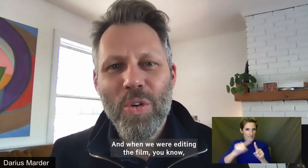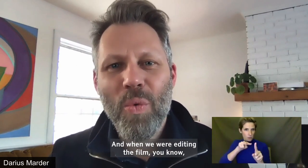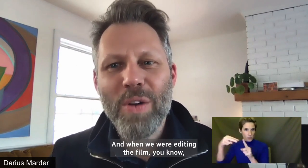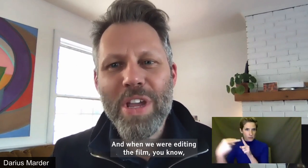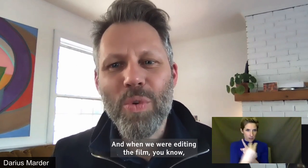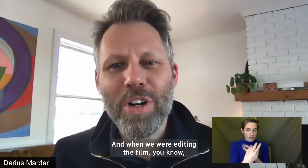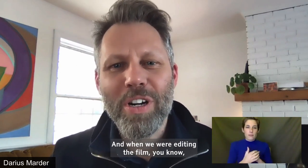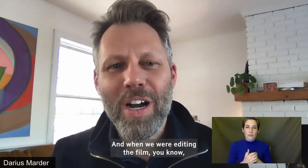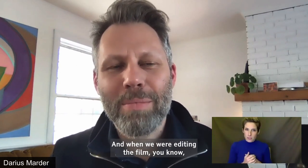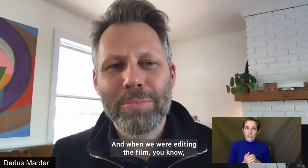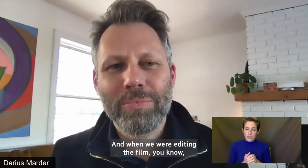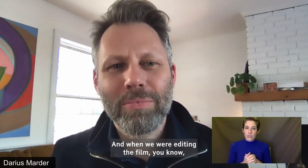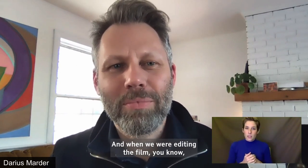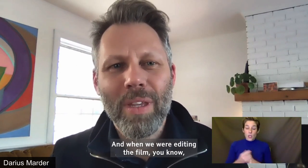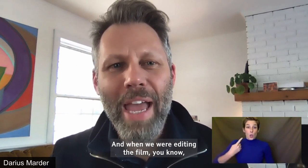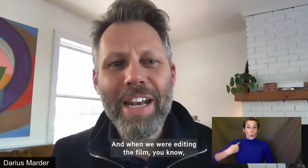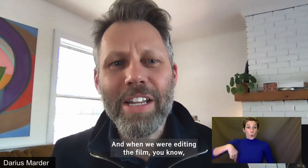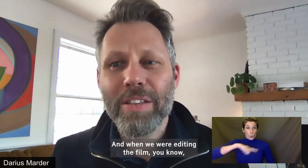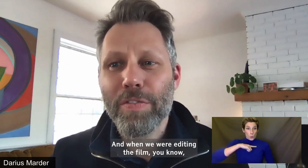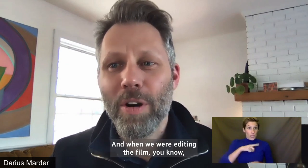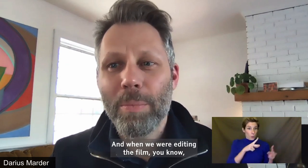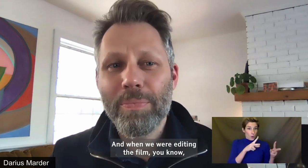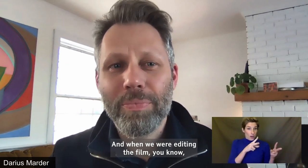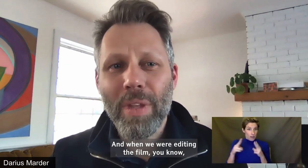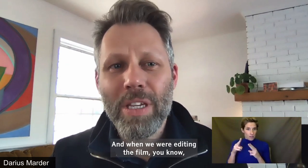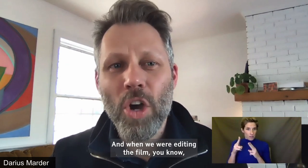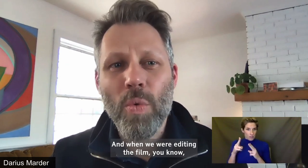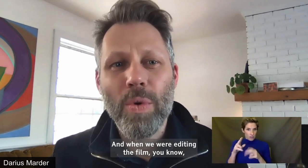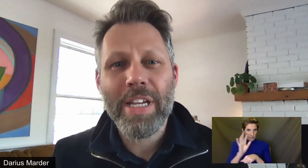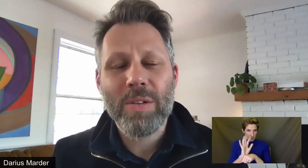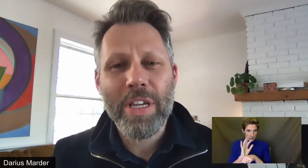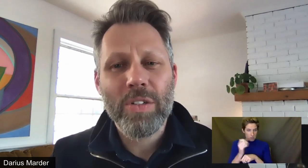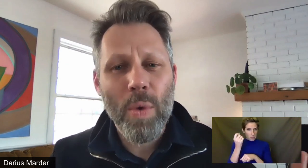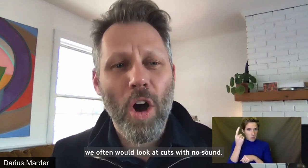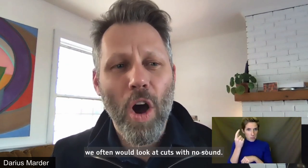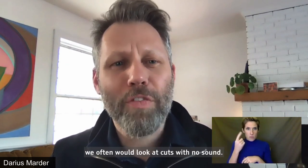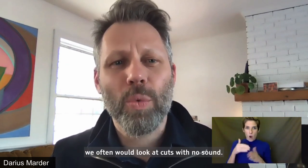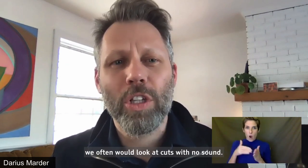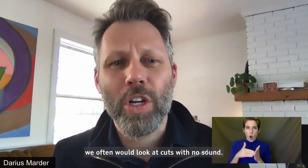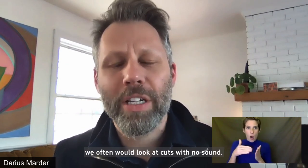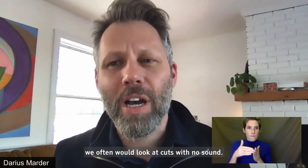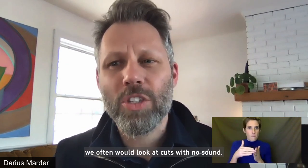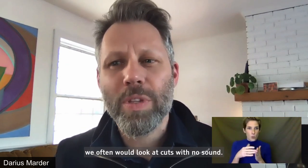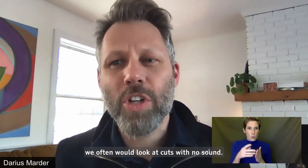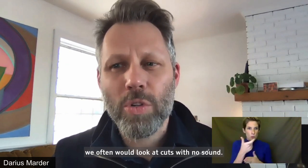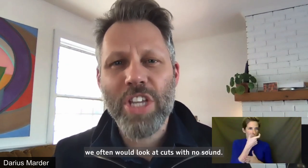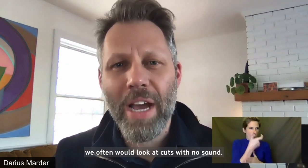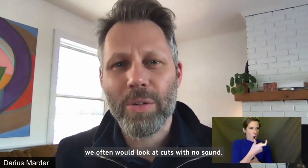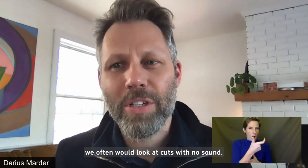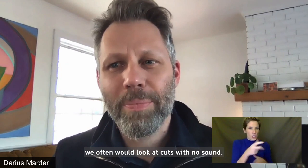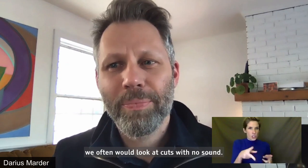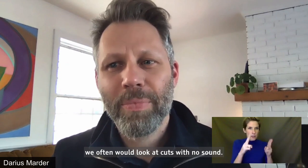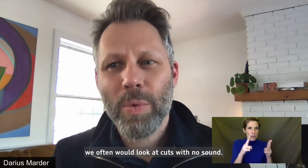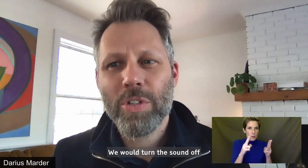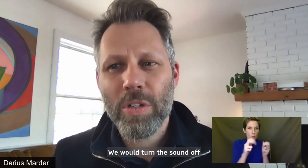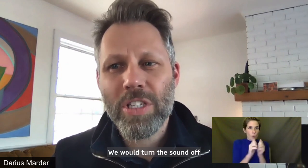And when we were editing the film, you know, we often would look at cuts with no